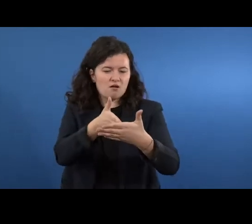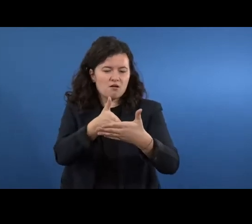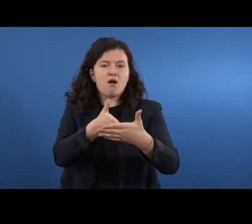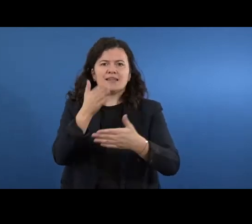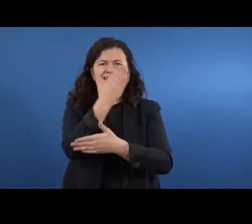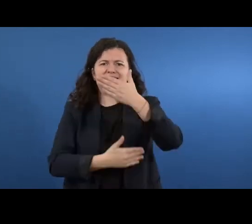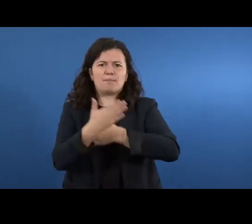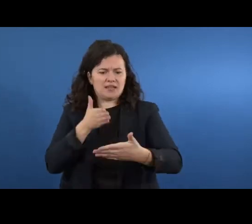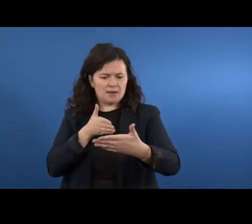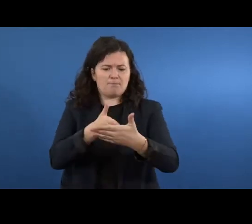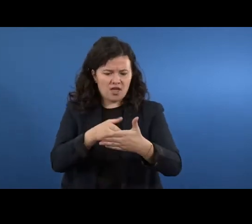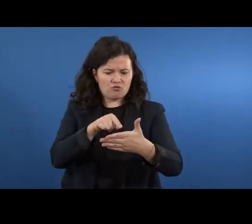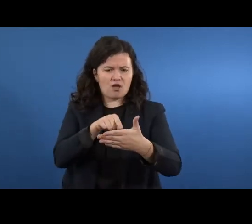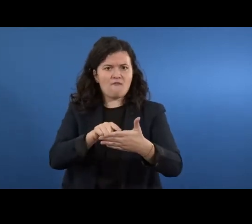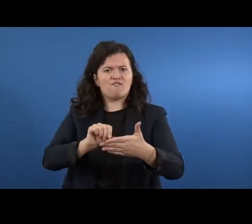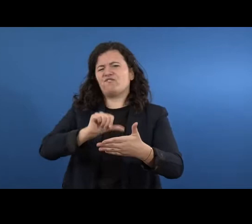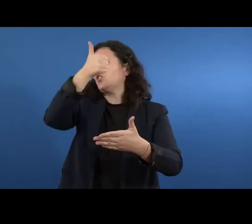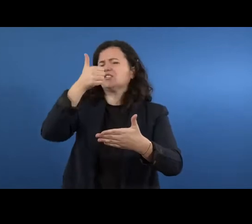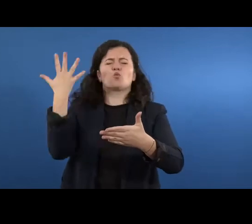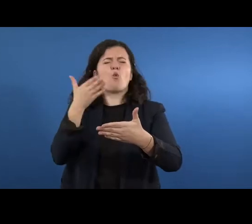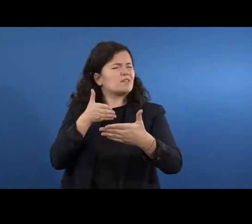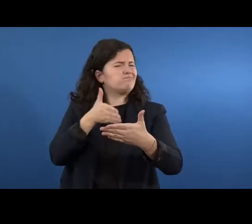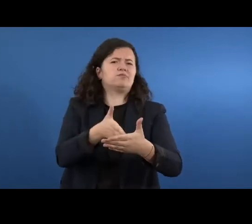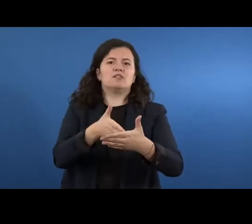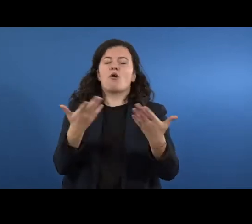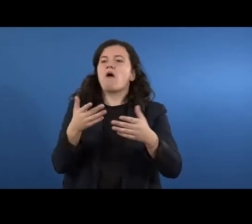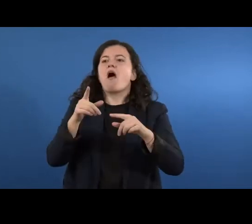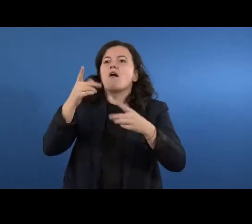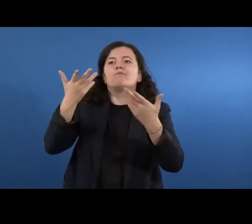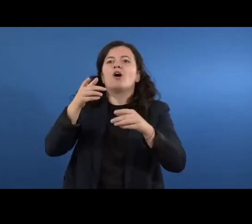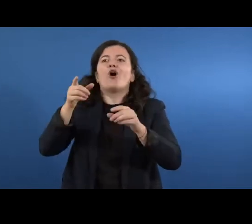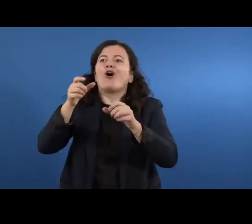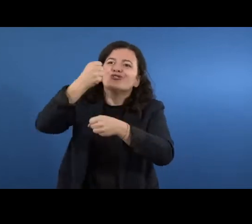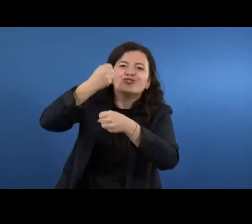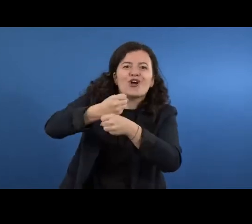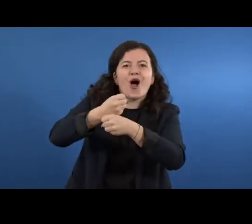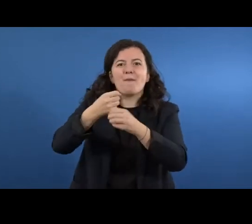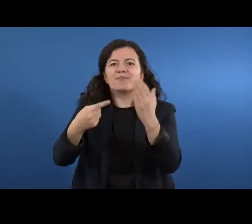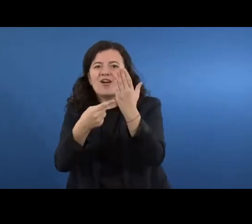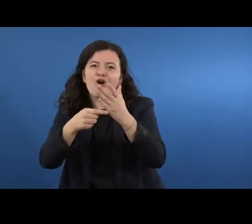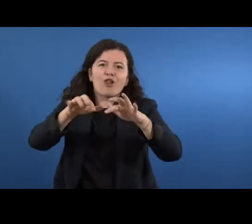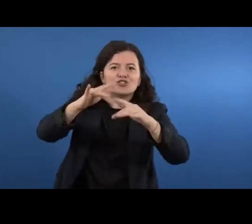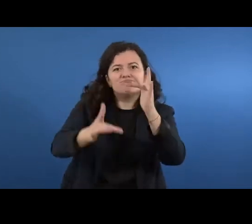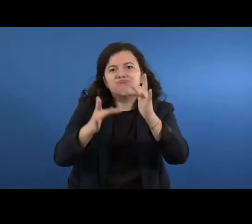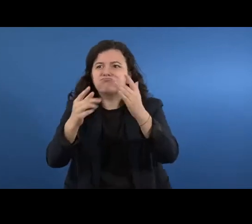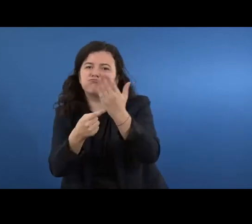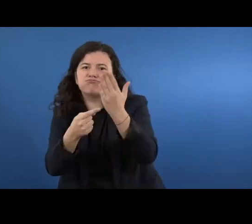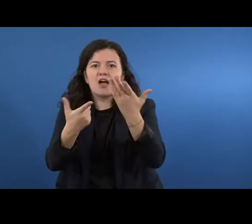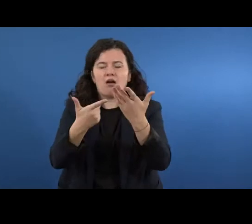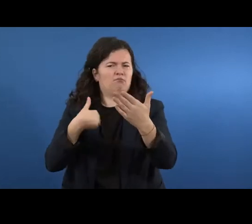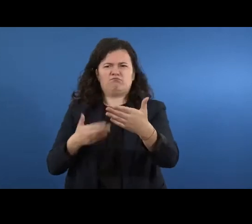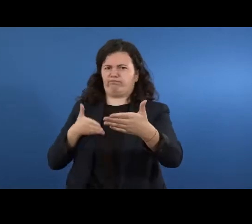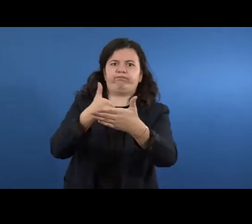get IT jobs. And you'll also see it's also available in French. So while you look at the questions